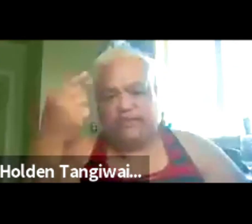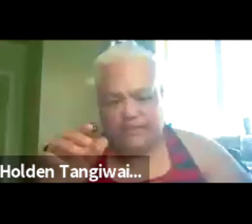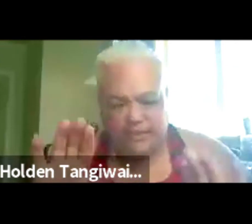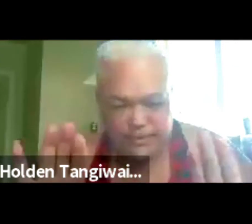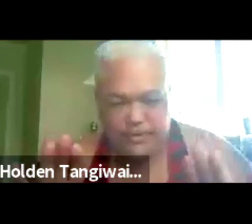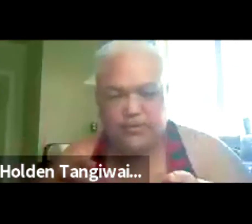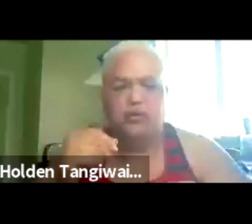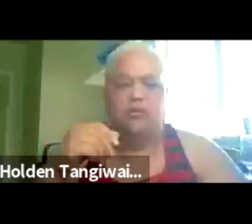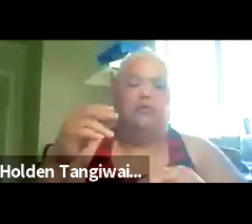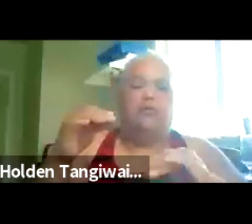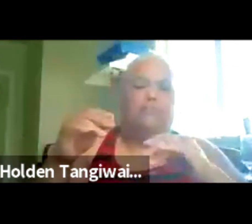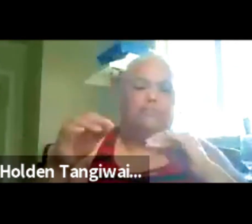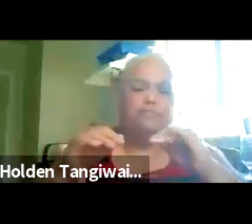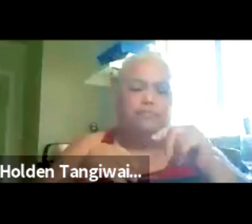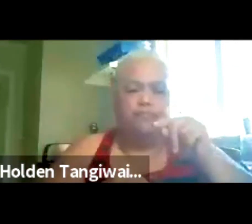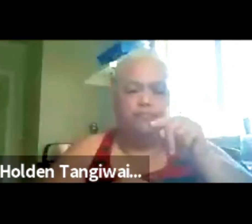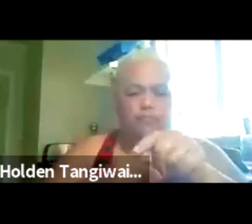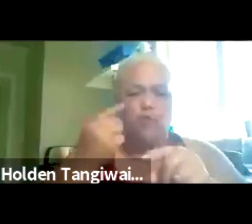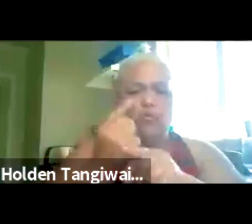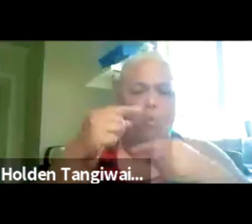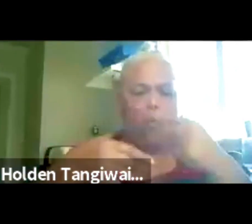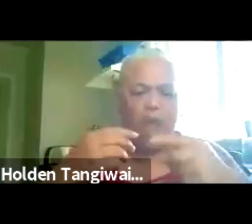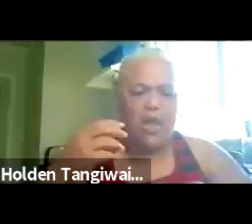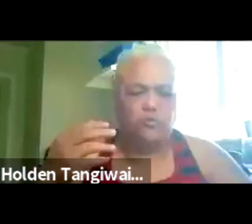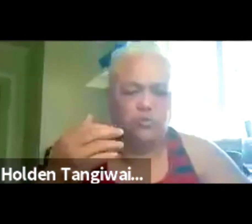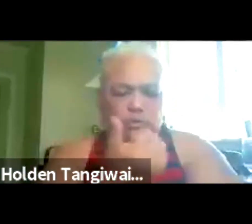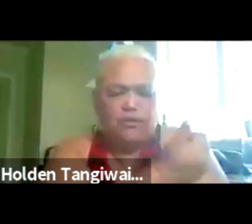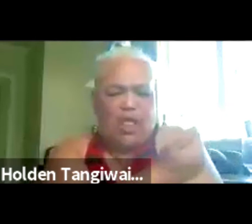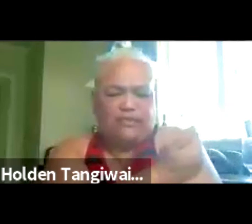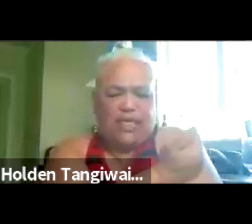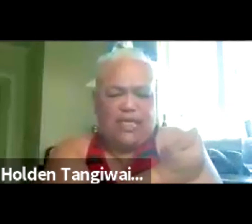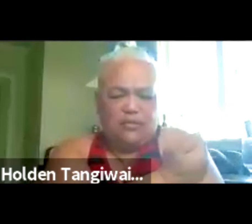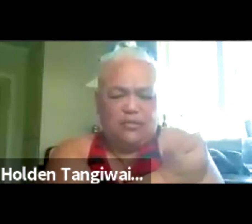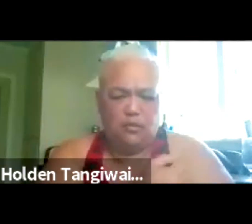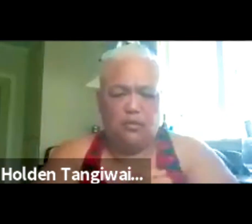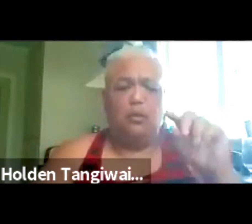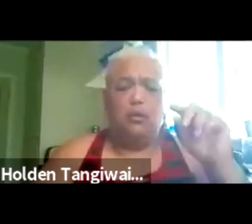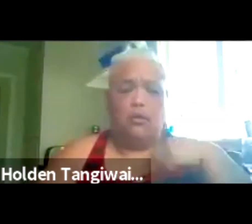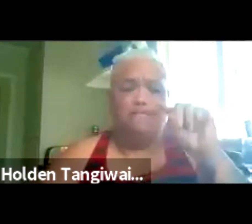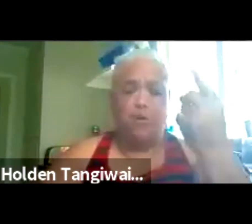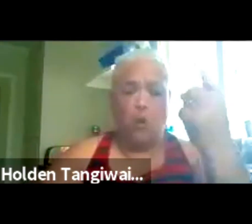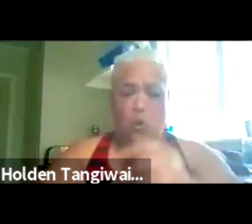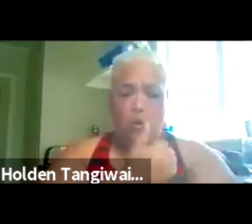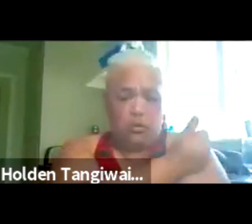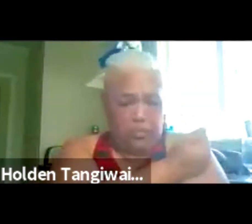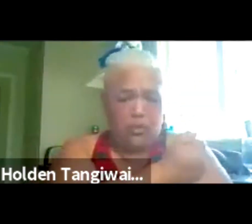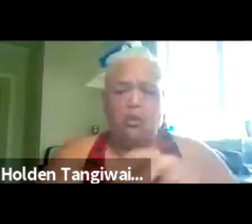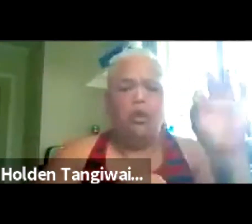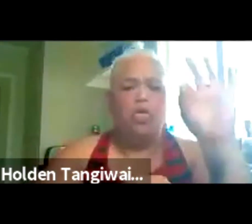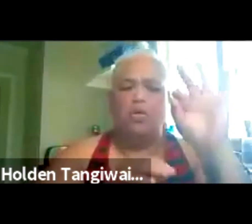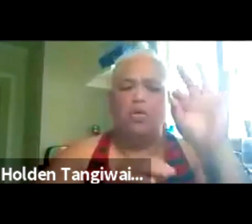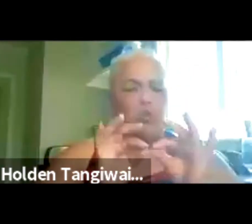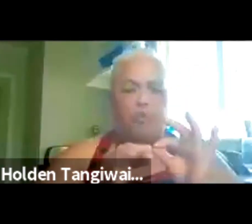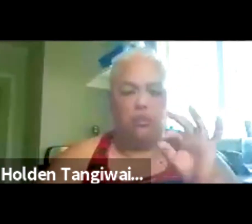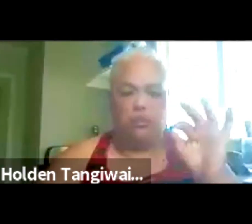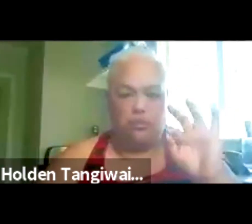time and everybody else was asking their questions. But anyway, you know, while we're on the subject of vaccination, I've